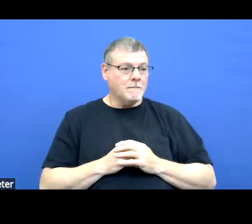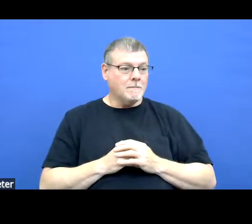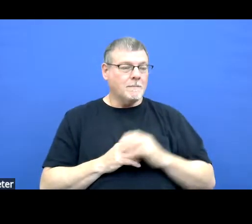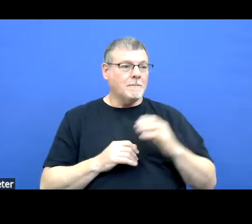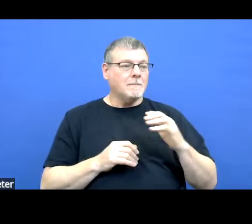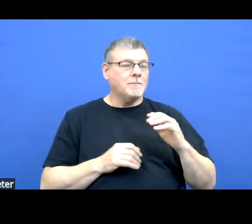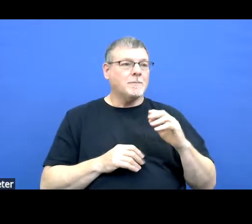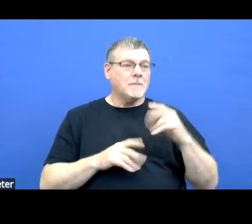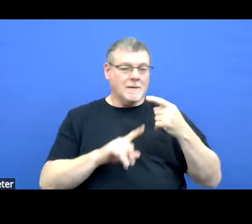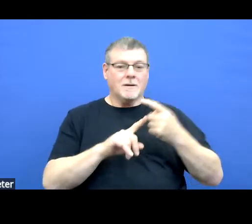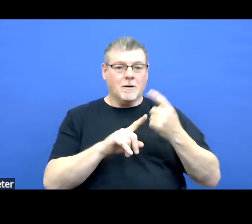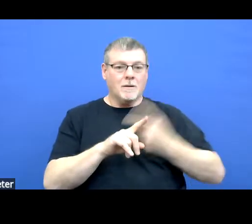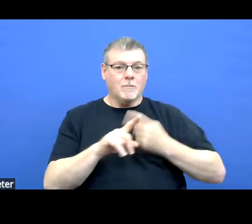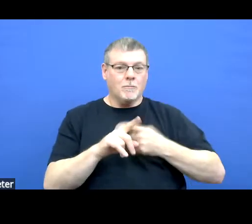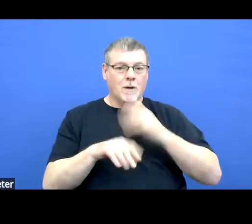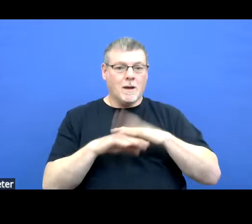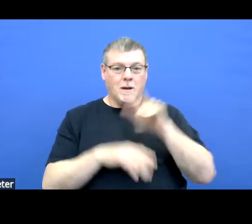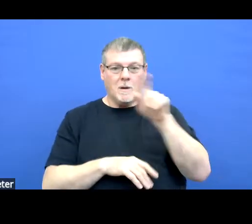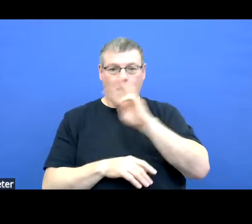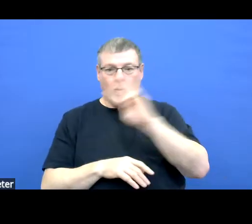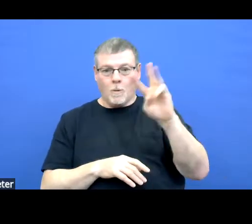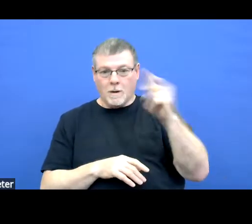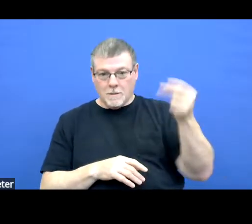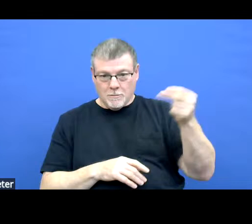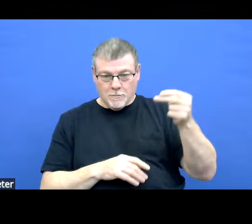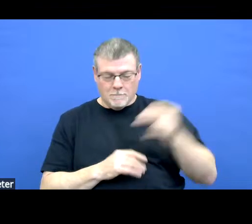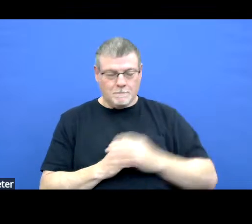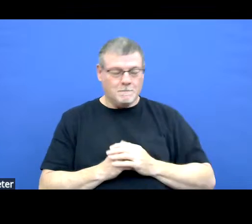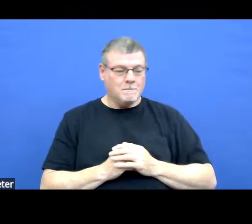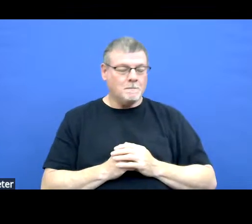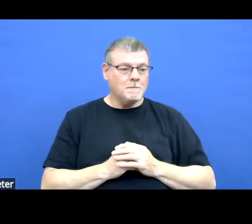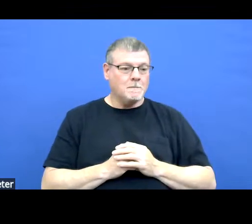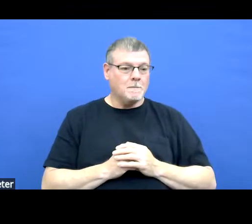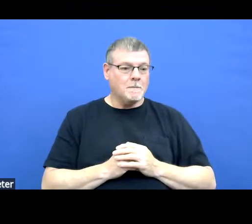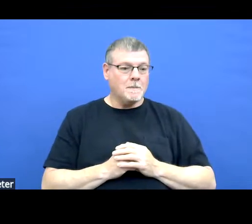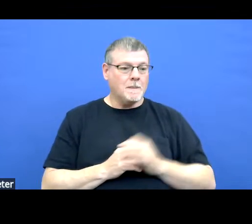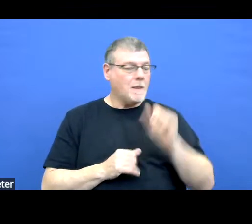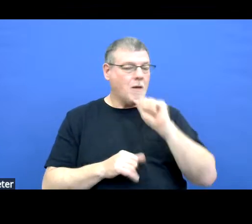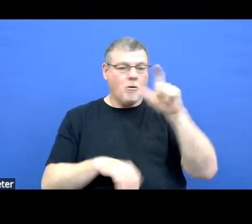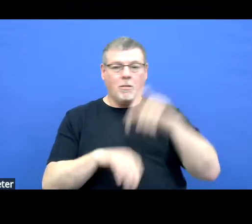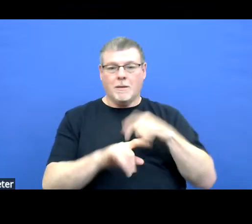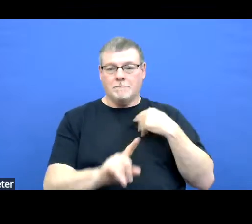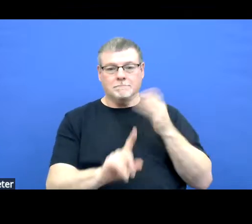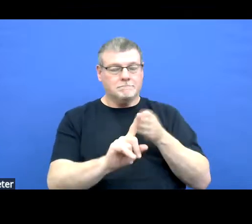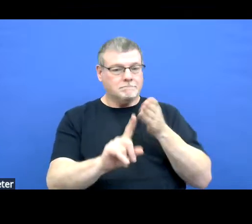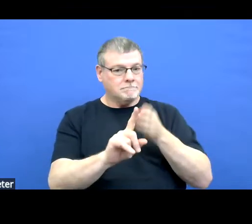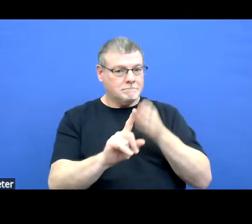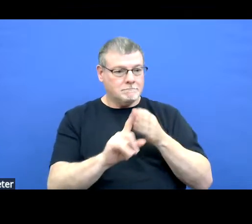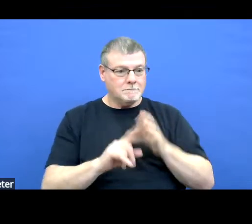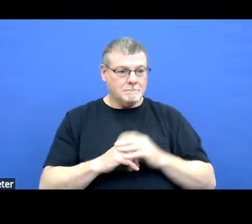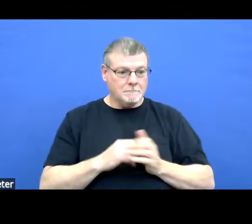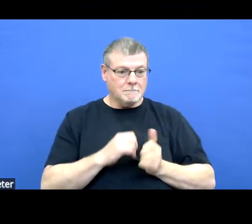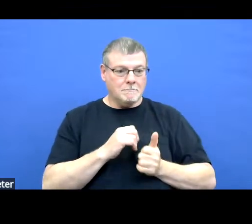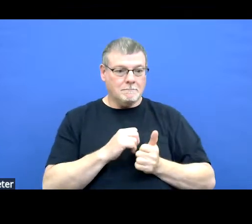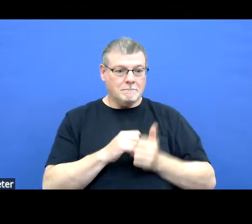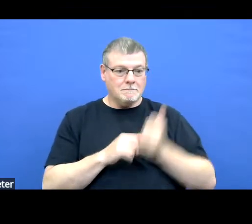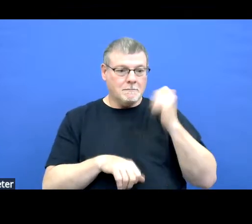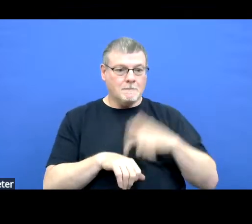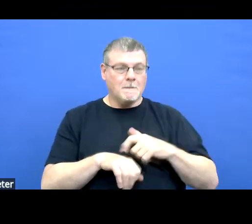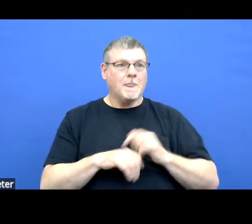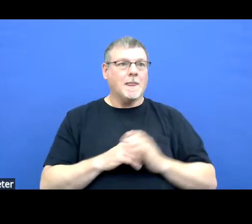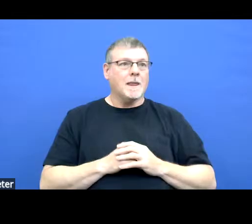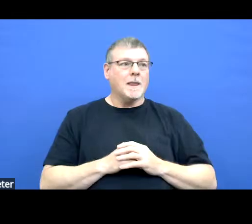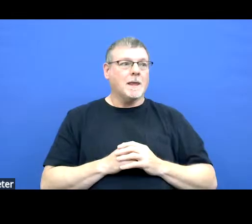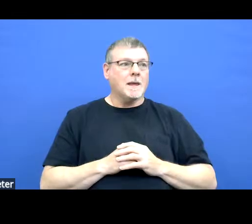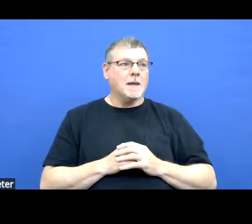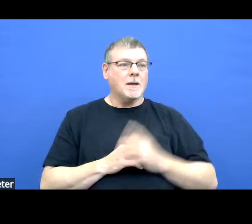one of the rental places on West Henrietta Road, and all the time I'm in there, or most all the time, I should say, I'm in there.